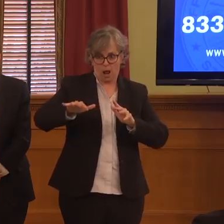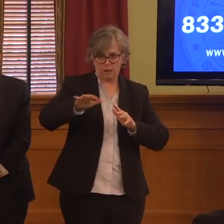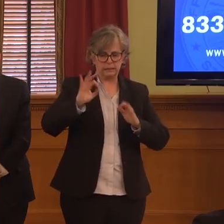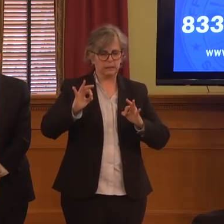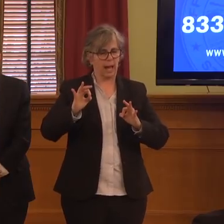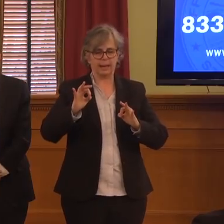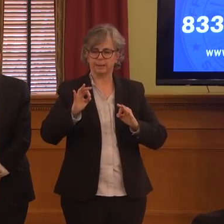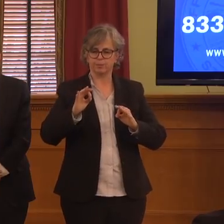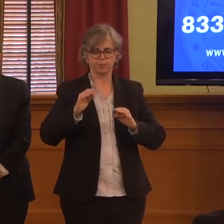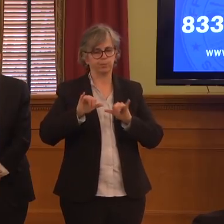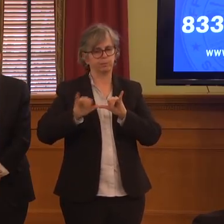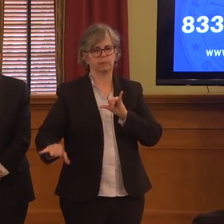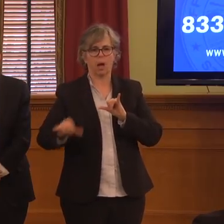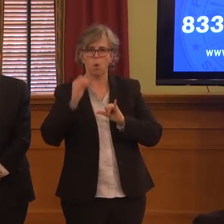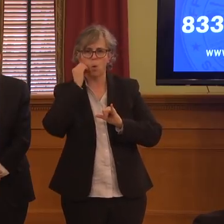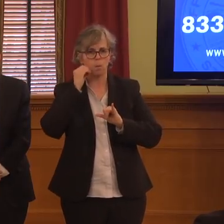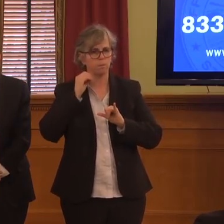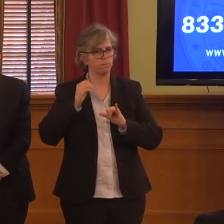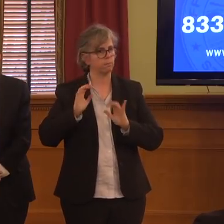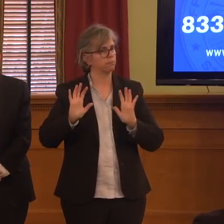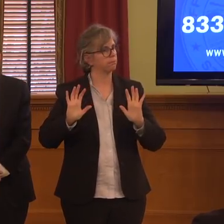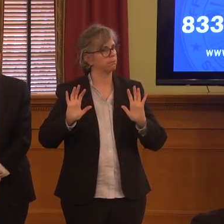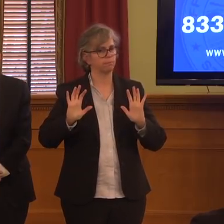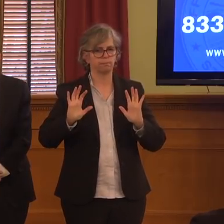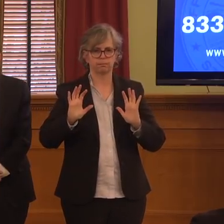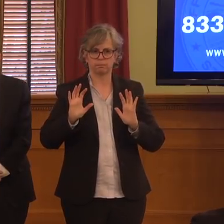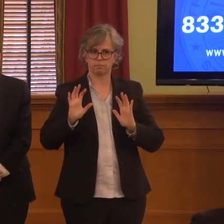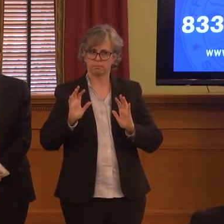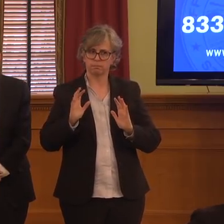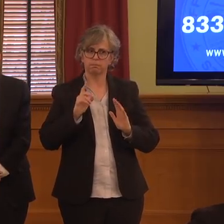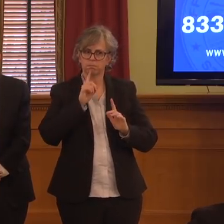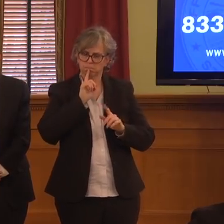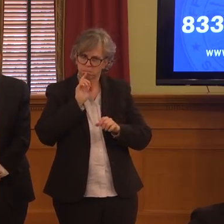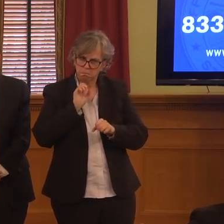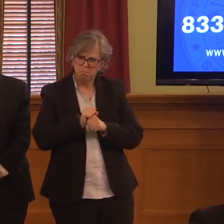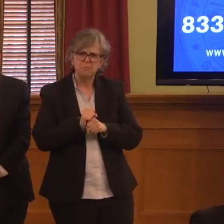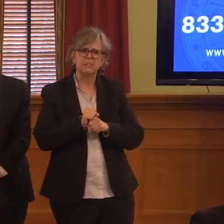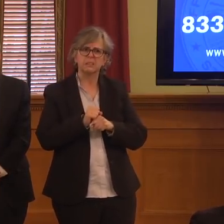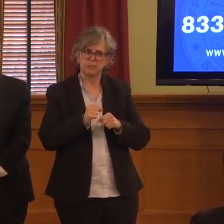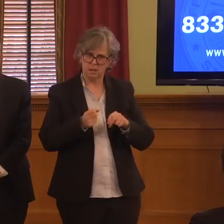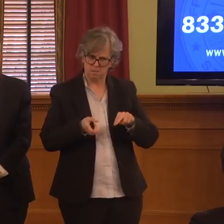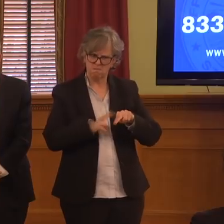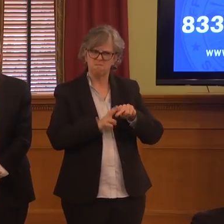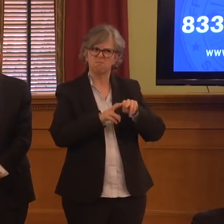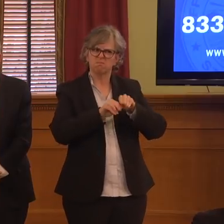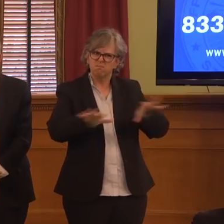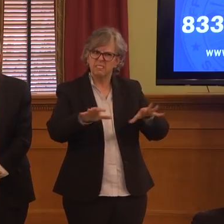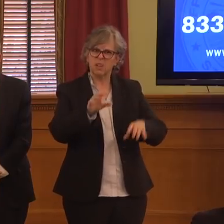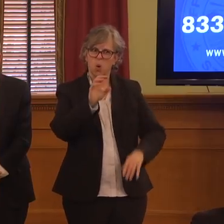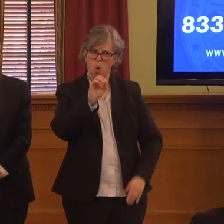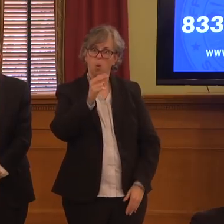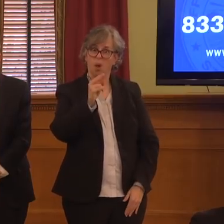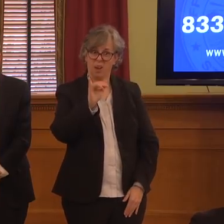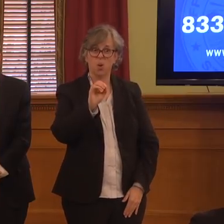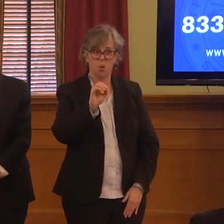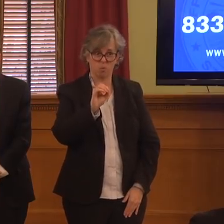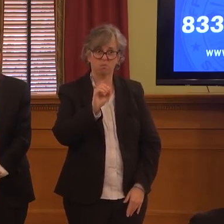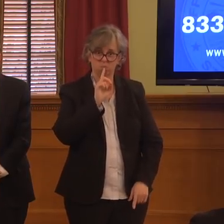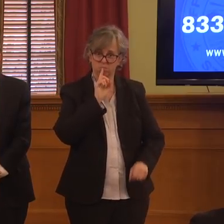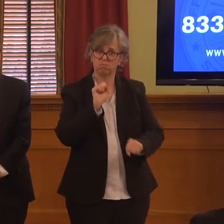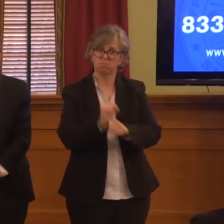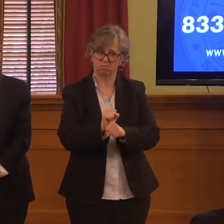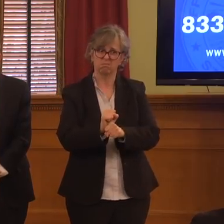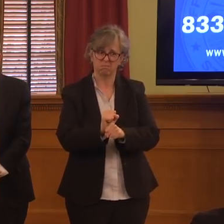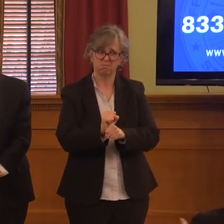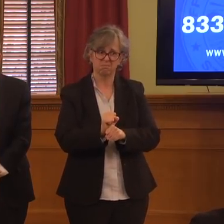throughout Ohio. It is in counties far and wide, and we do most definitely have community